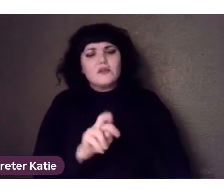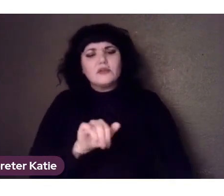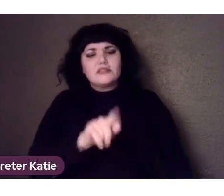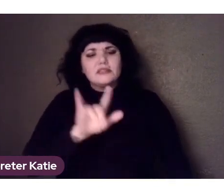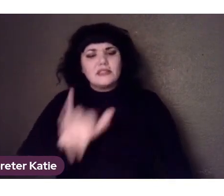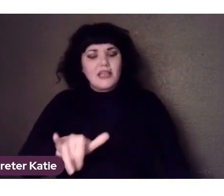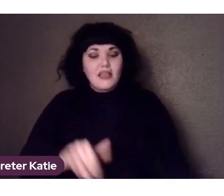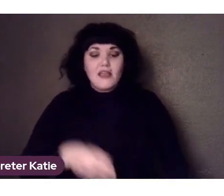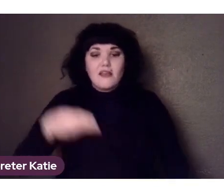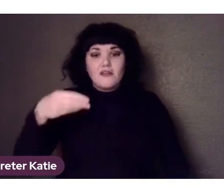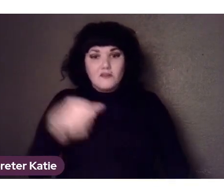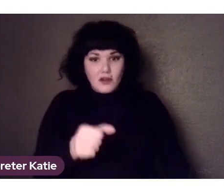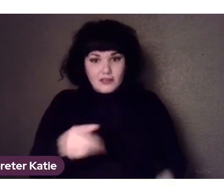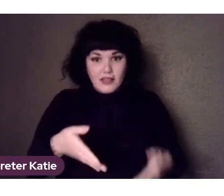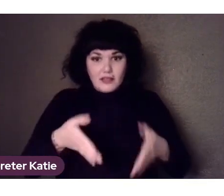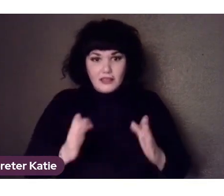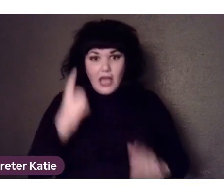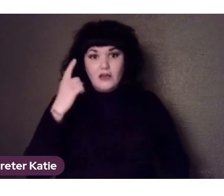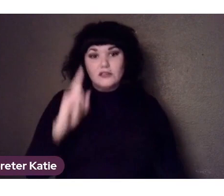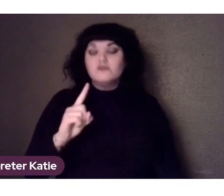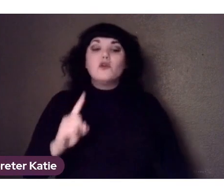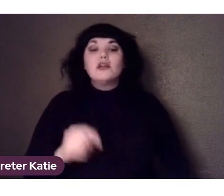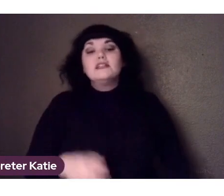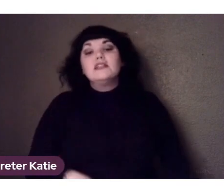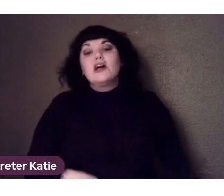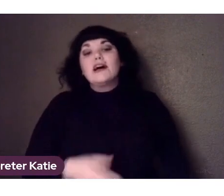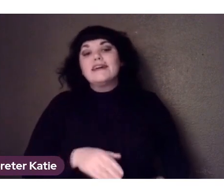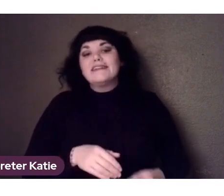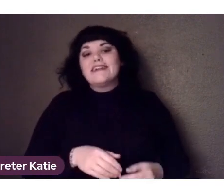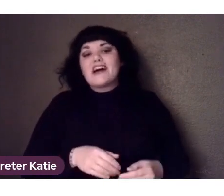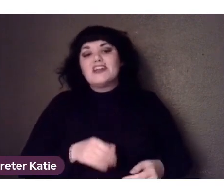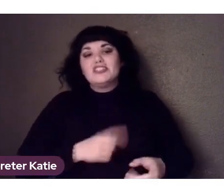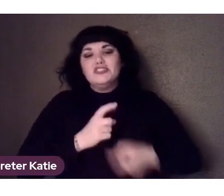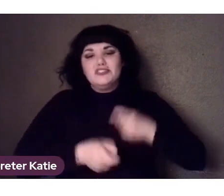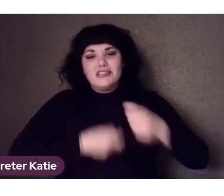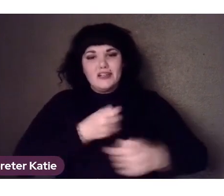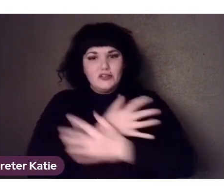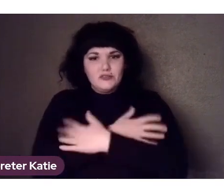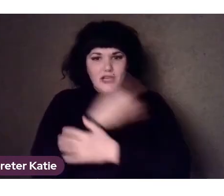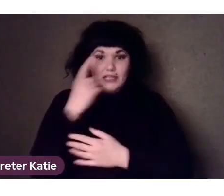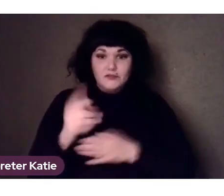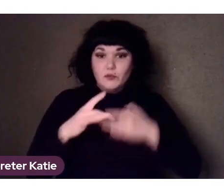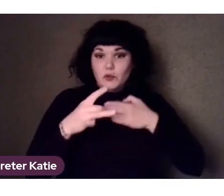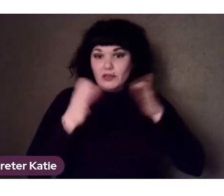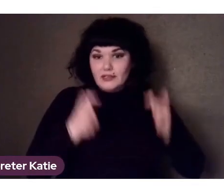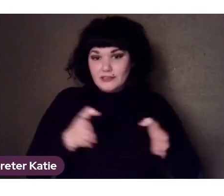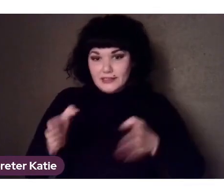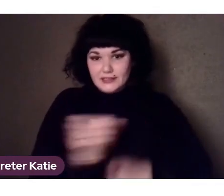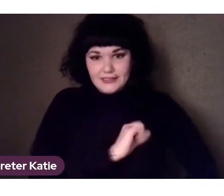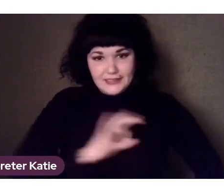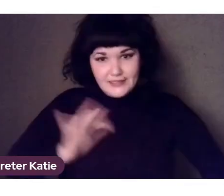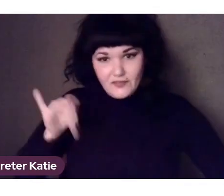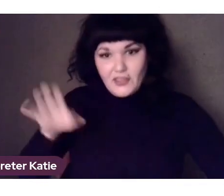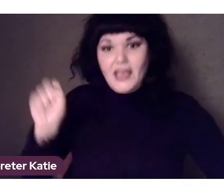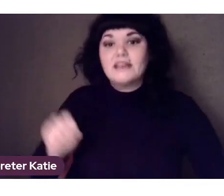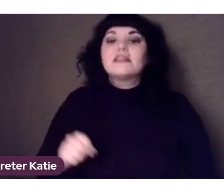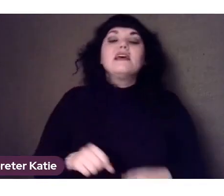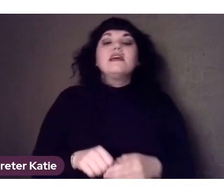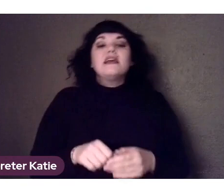rest for FCF's leaders and staff. Yes, that is absolutely what we're talking about tonight. It's about a culture of